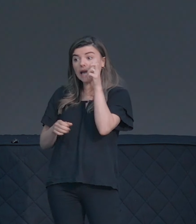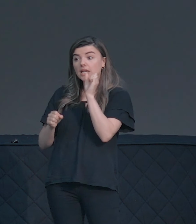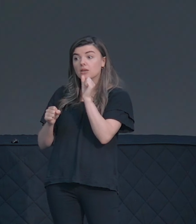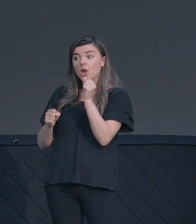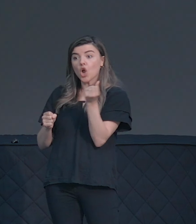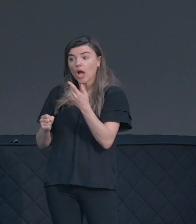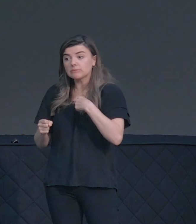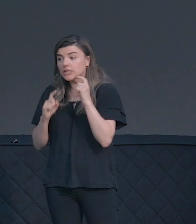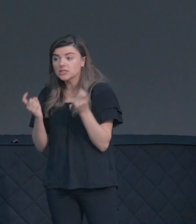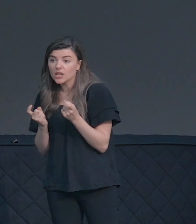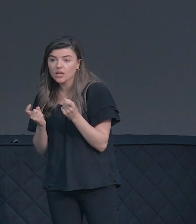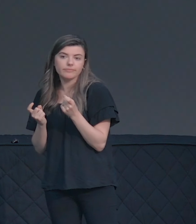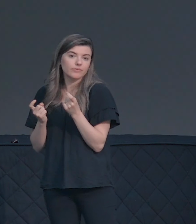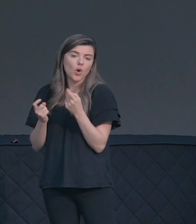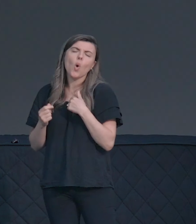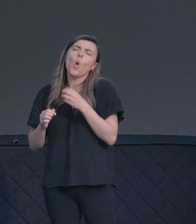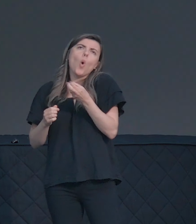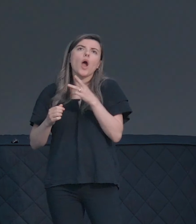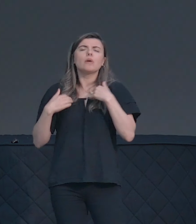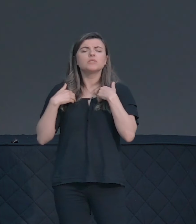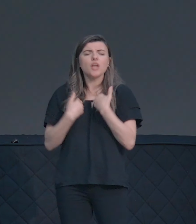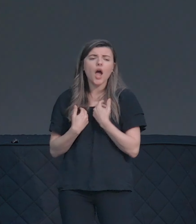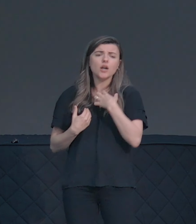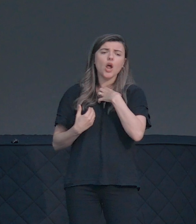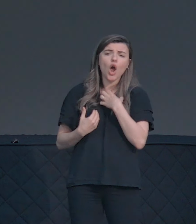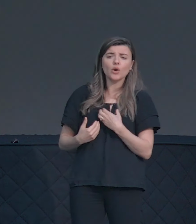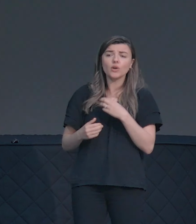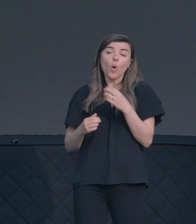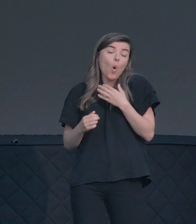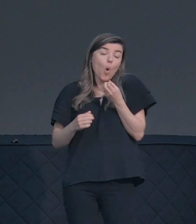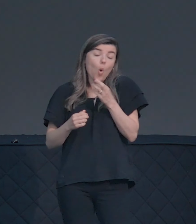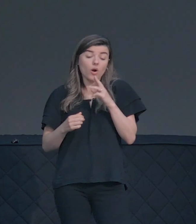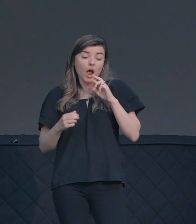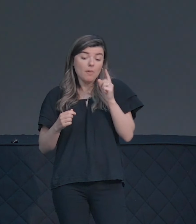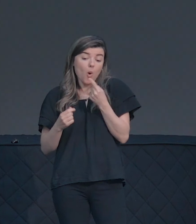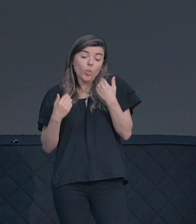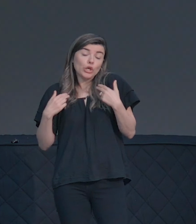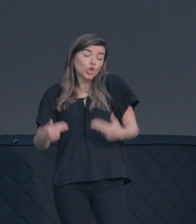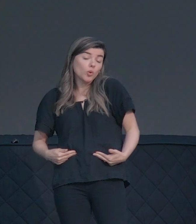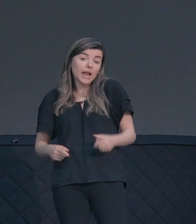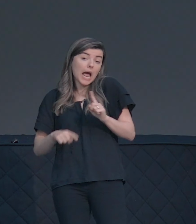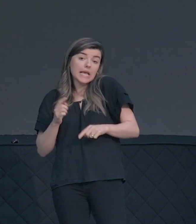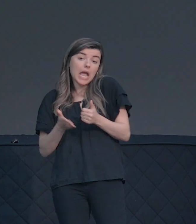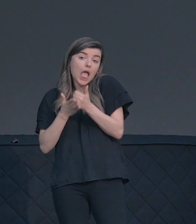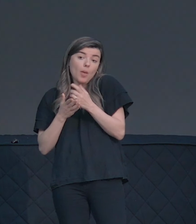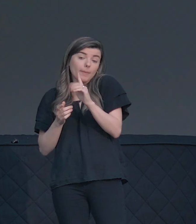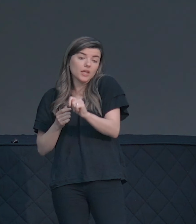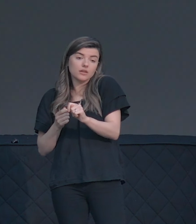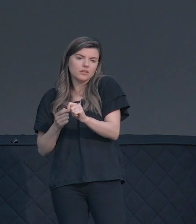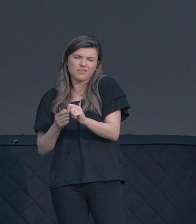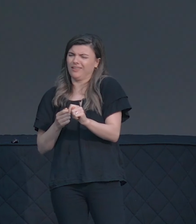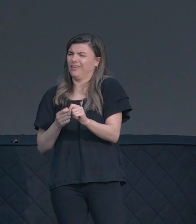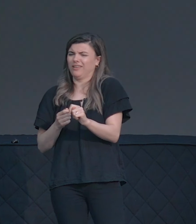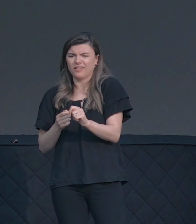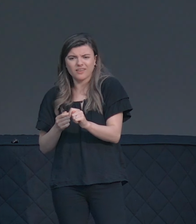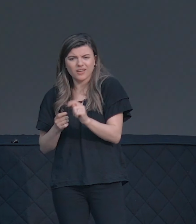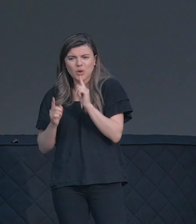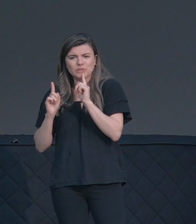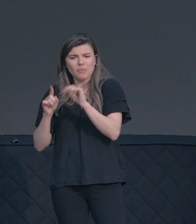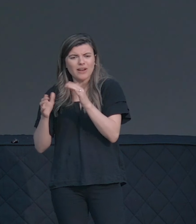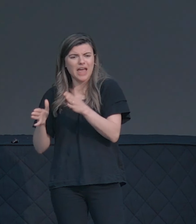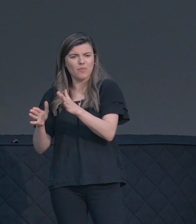it," or "I was tired and hungry," or "I'm only human." Responding to your sin in this way fails